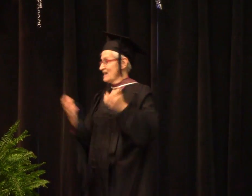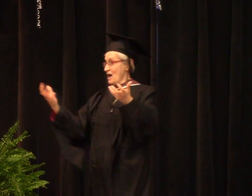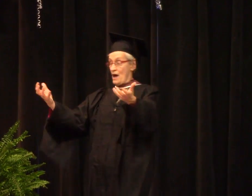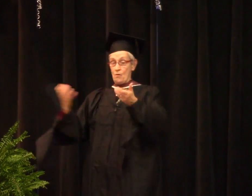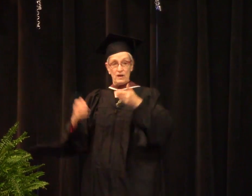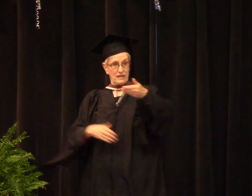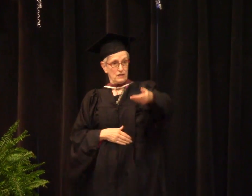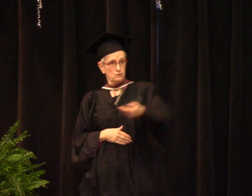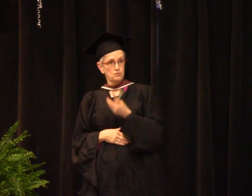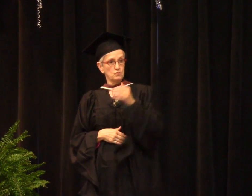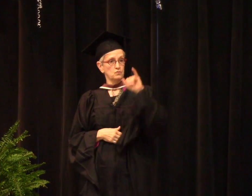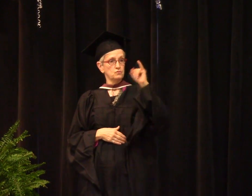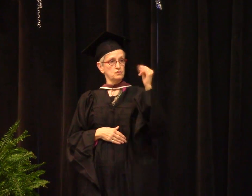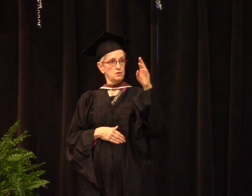Next, I would